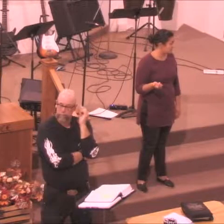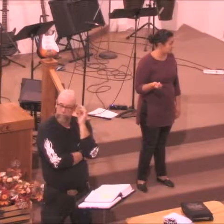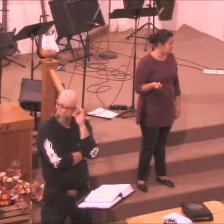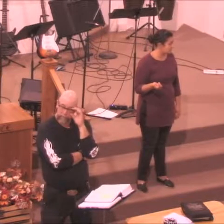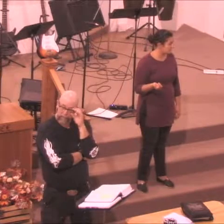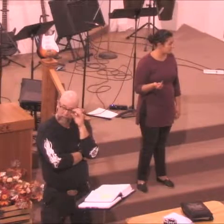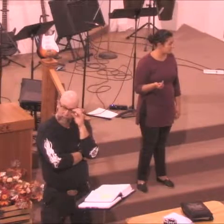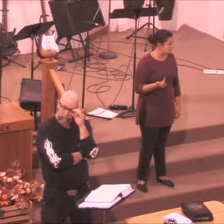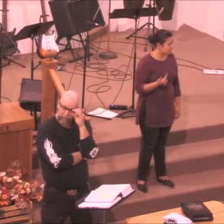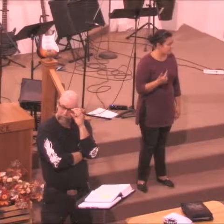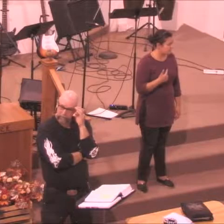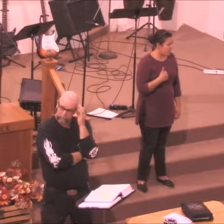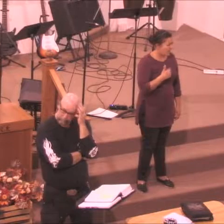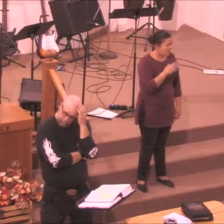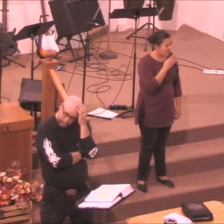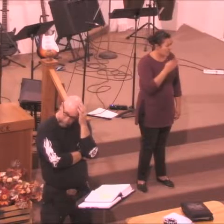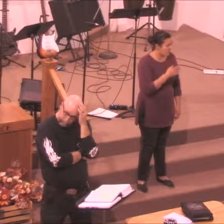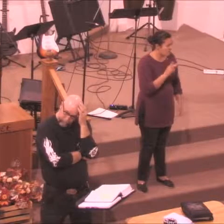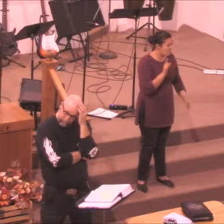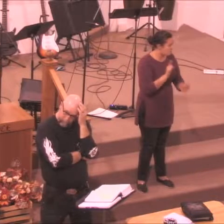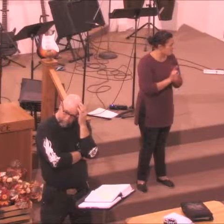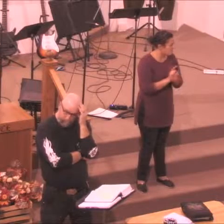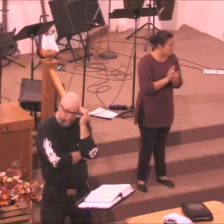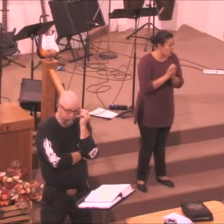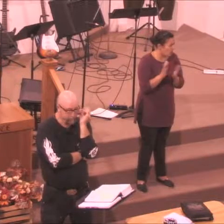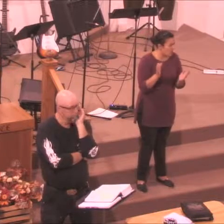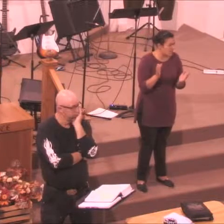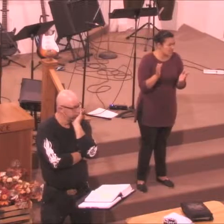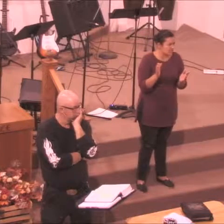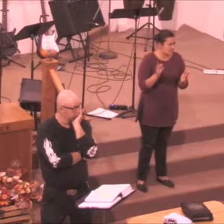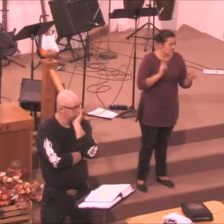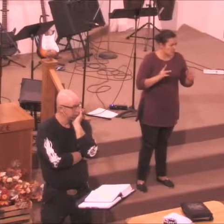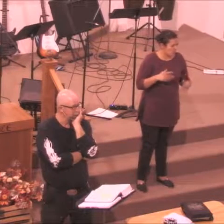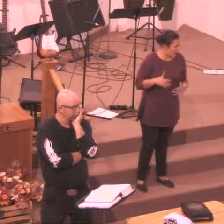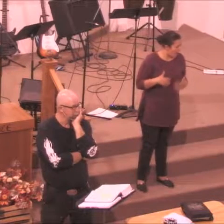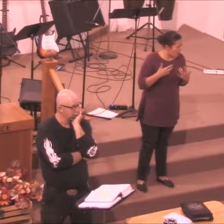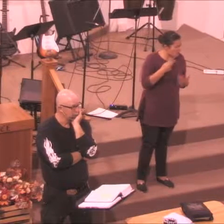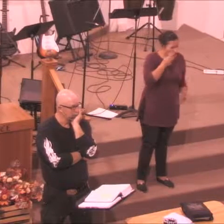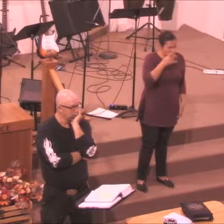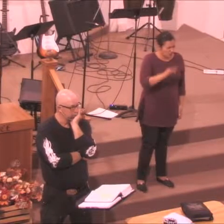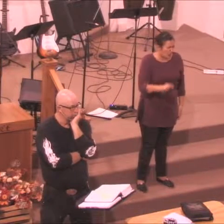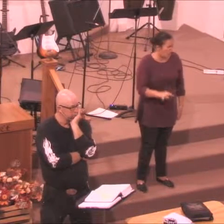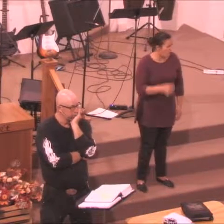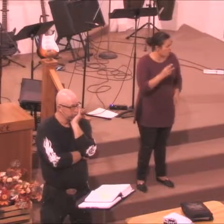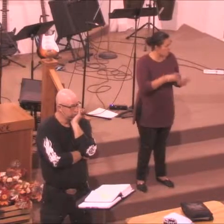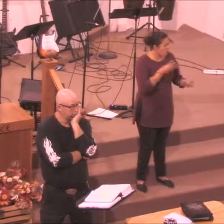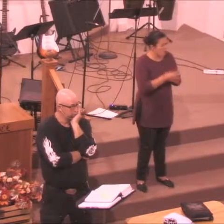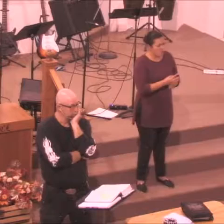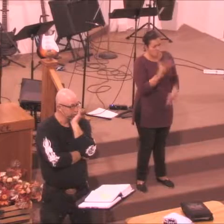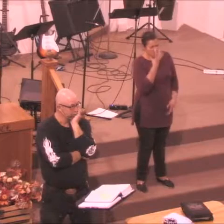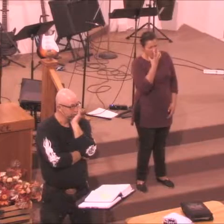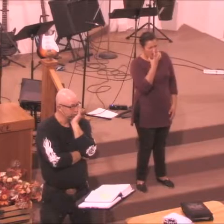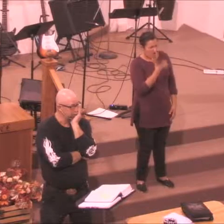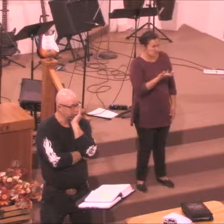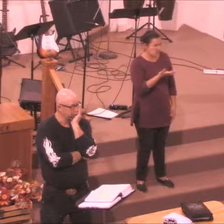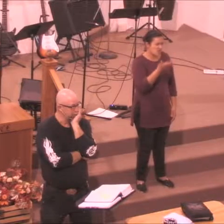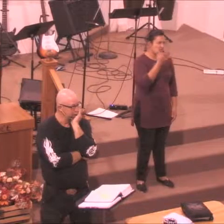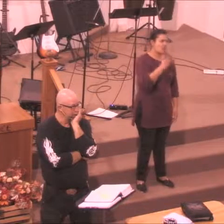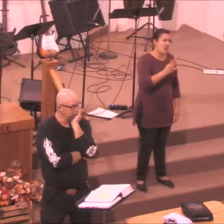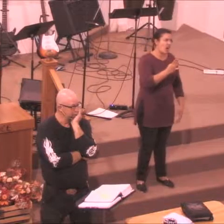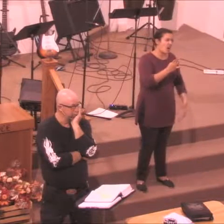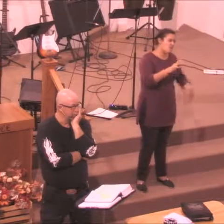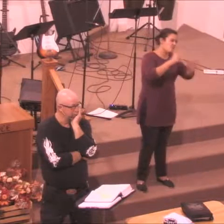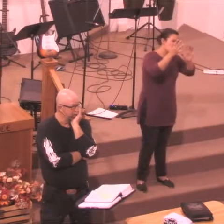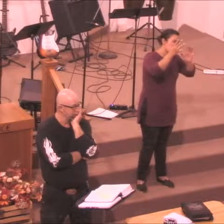I've never met so many angry, peed off, mad at the world, got screwed, all about